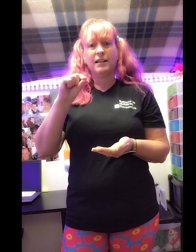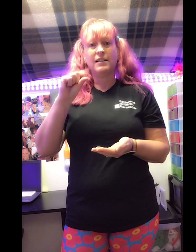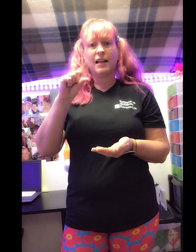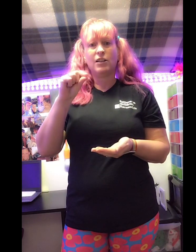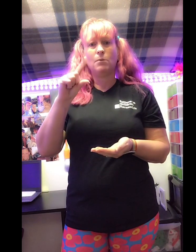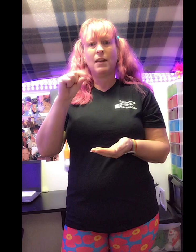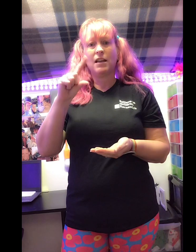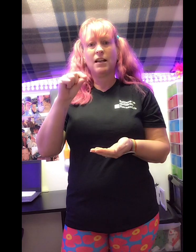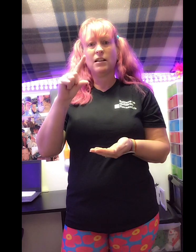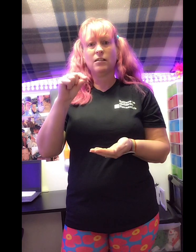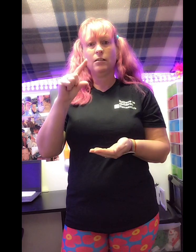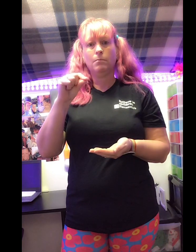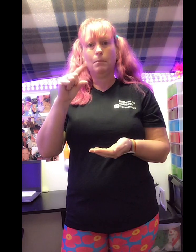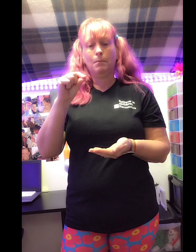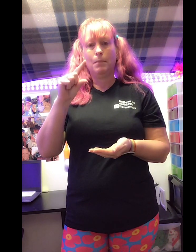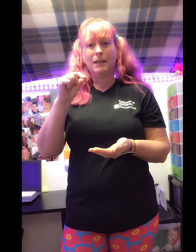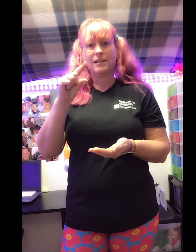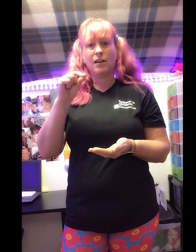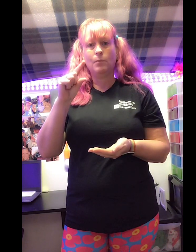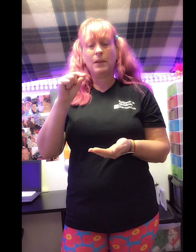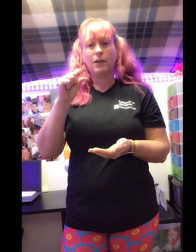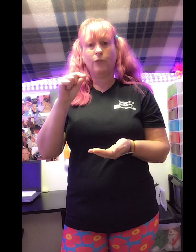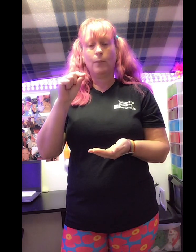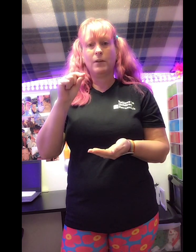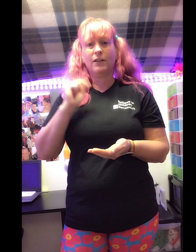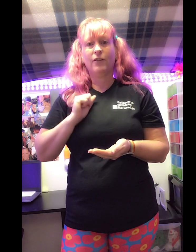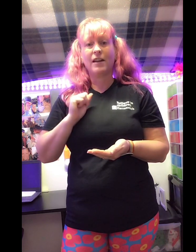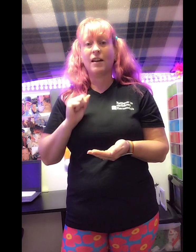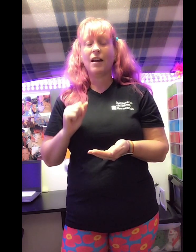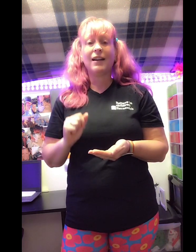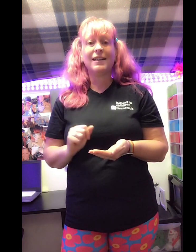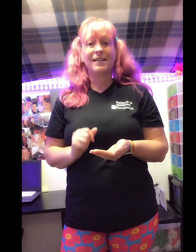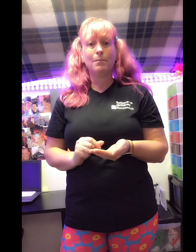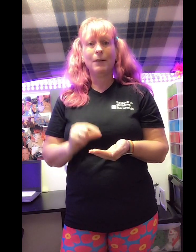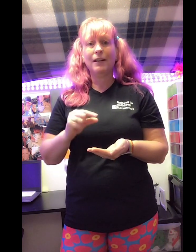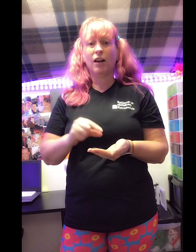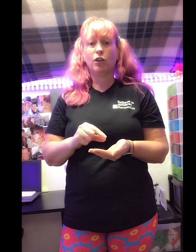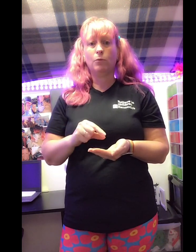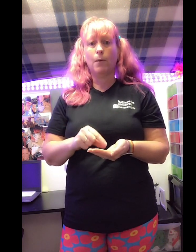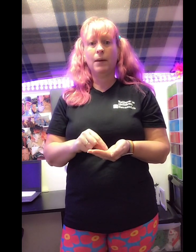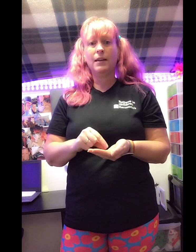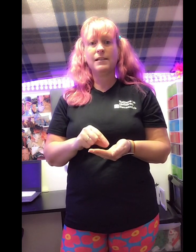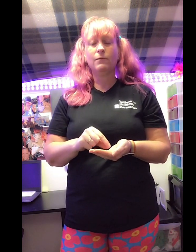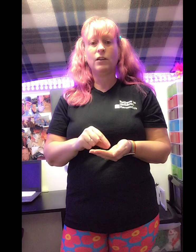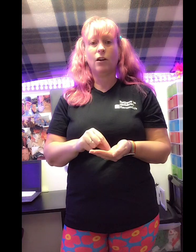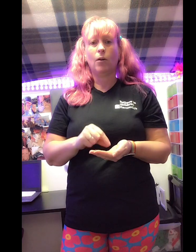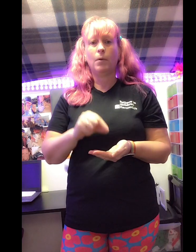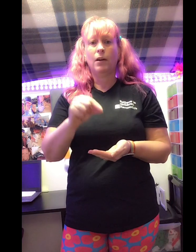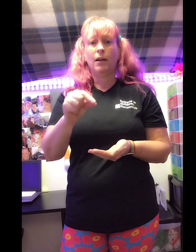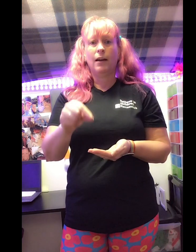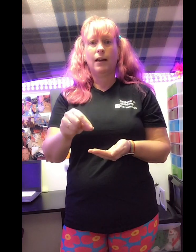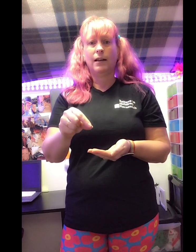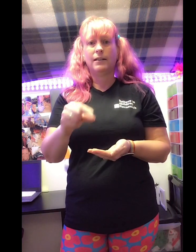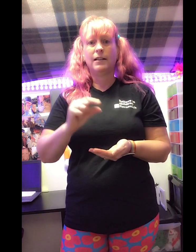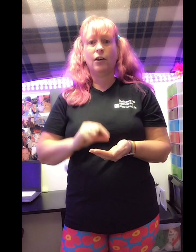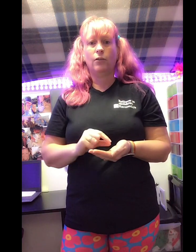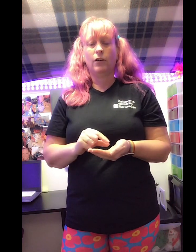and you make a little pincer with your thumb and your finger, and it is simply like you are picking something up and handing it over.